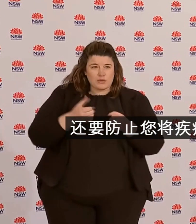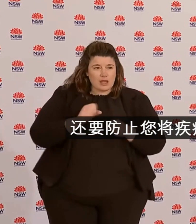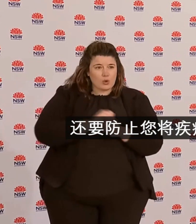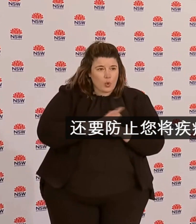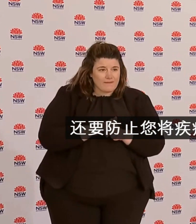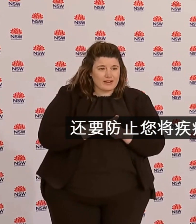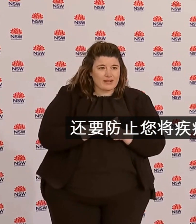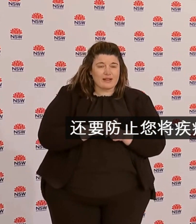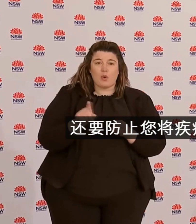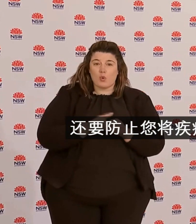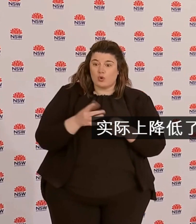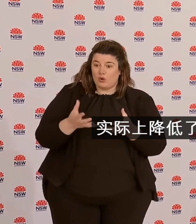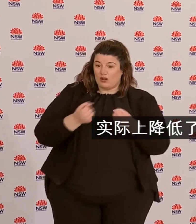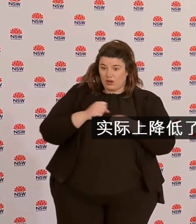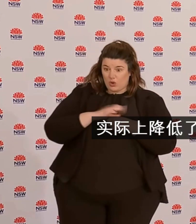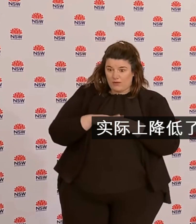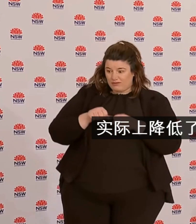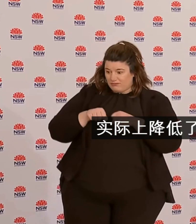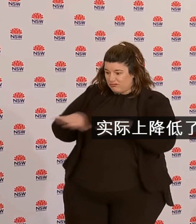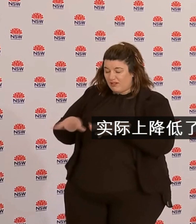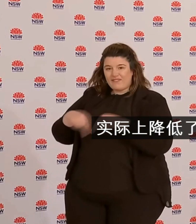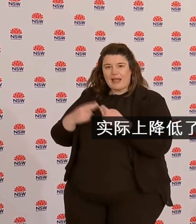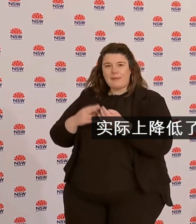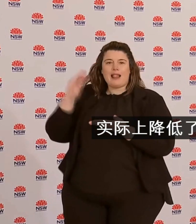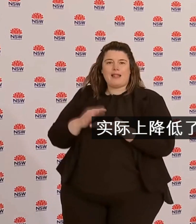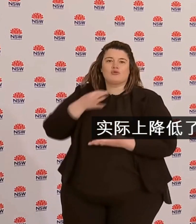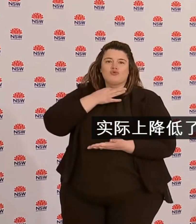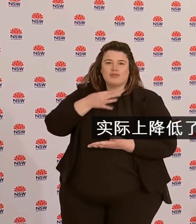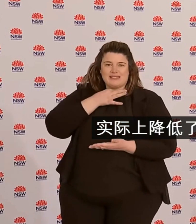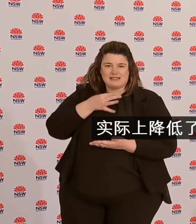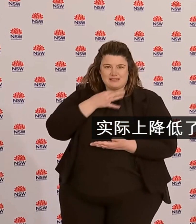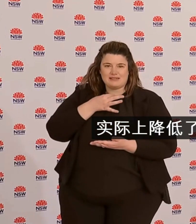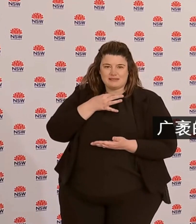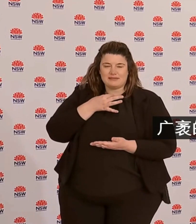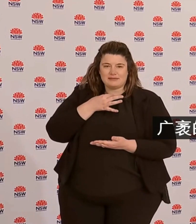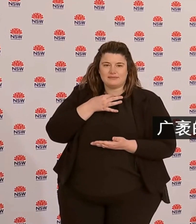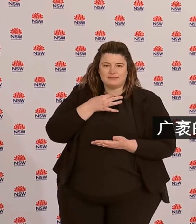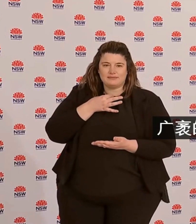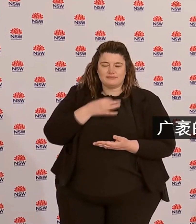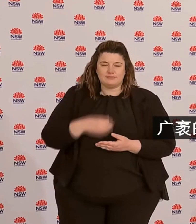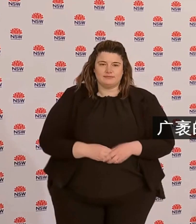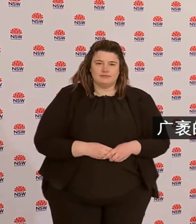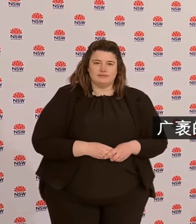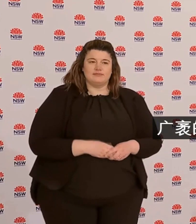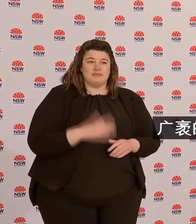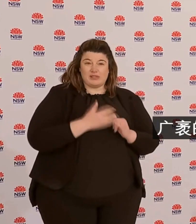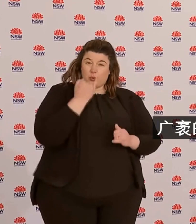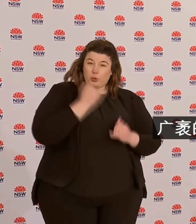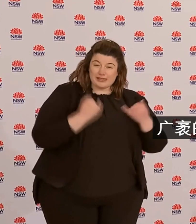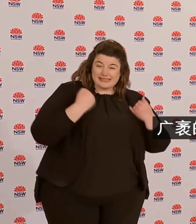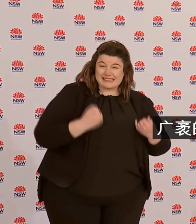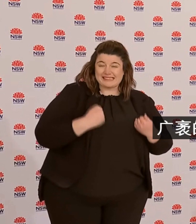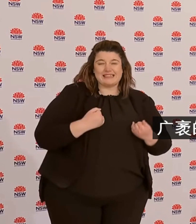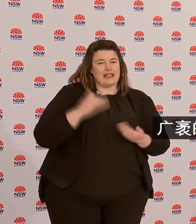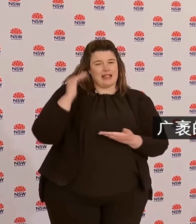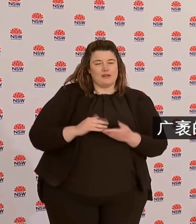the disease to everybody around you. It actually reduces the rate of what we call transmission or the level of contagiousness in vast